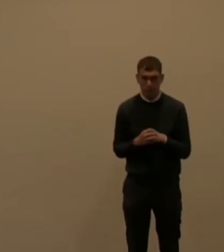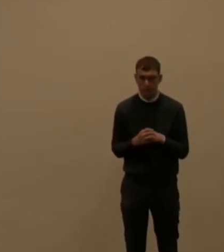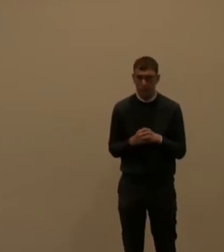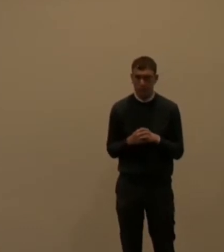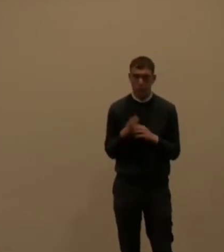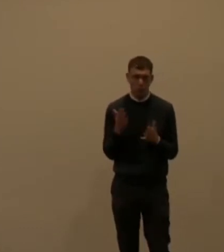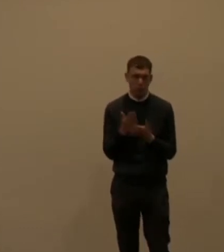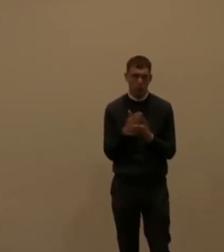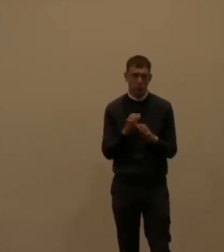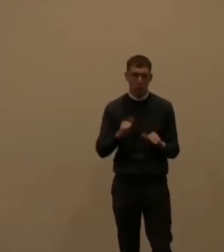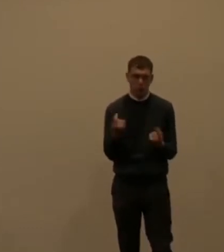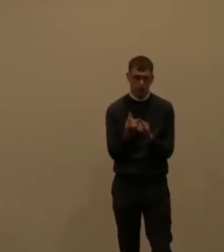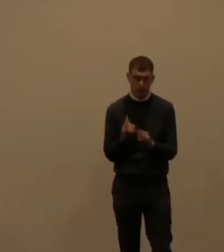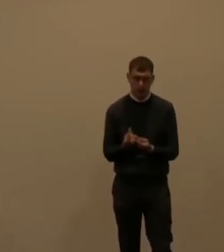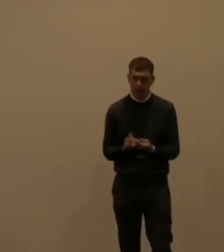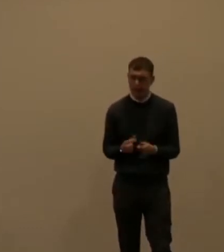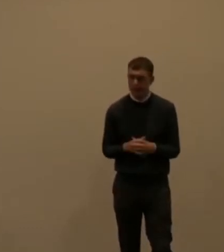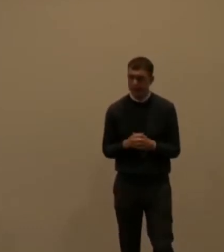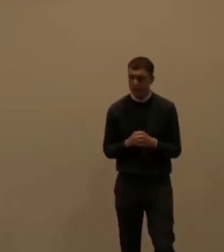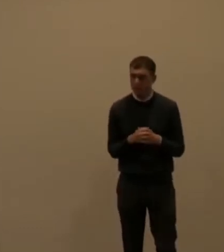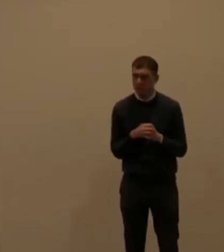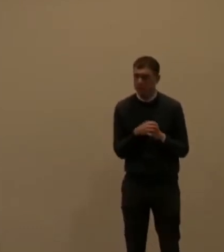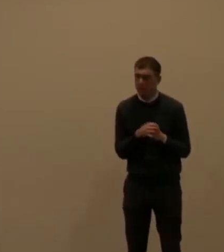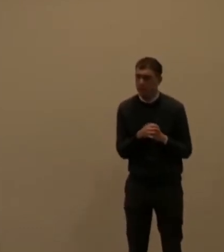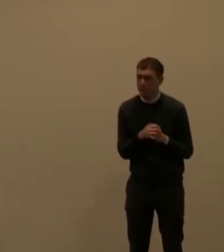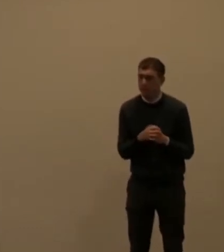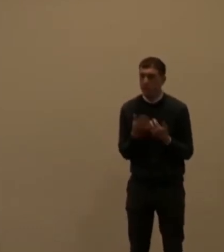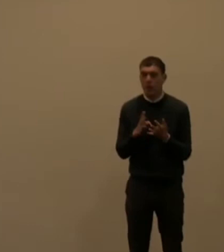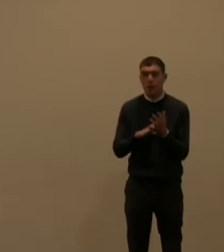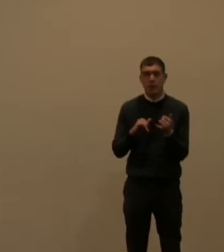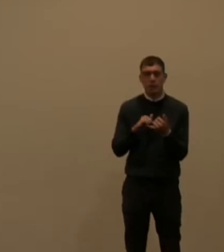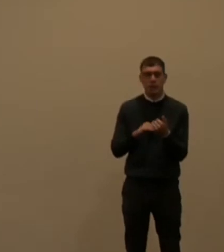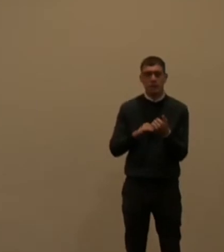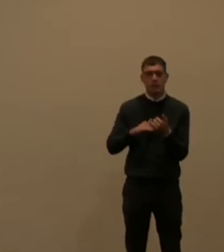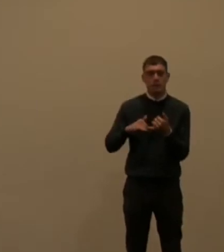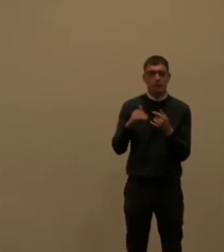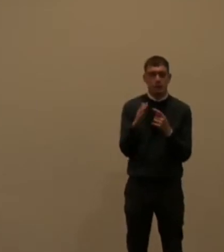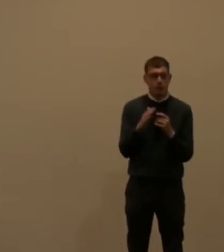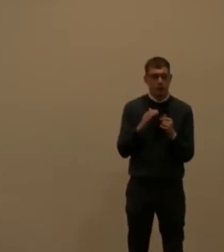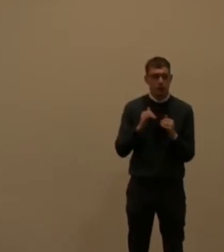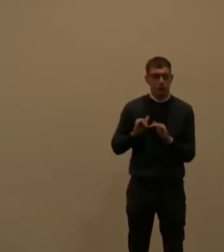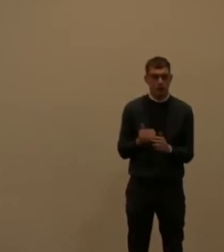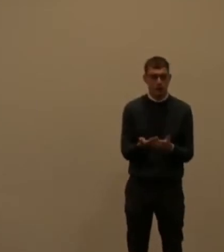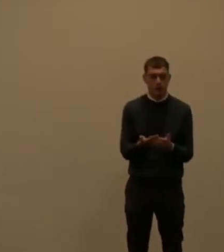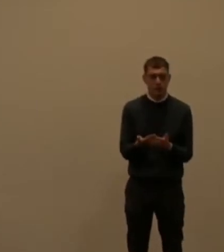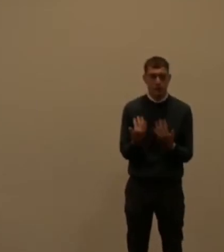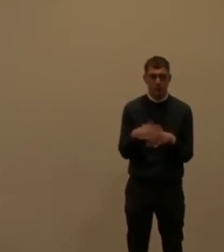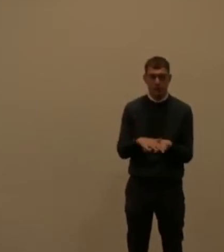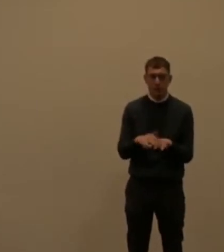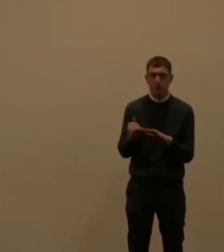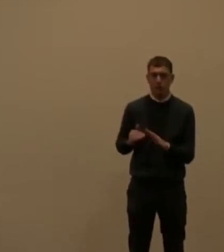is a good thing to have. The last thing is migration services. offers for data